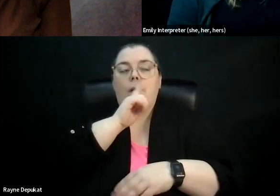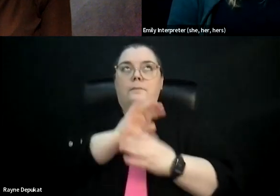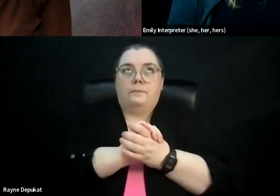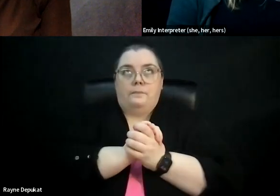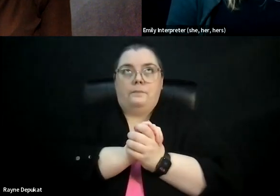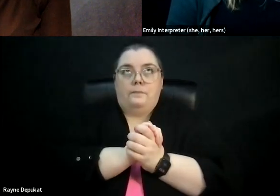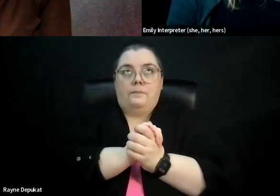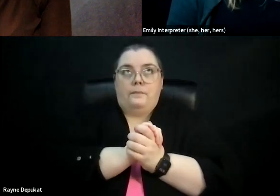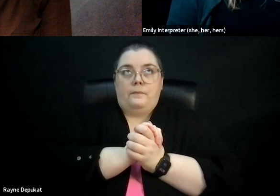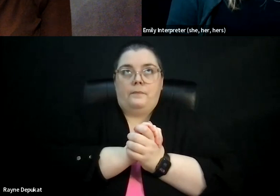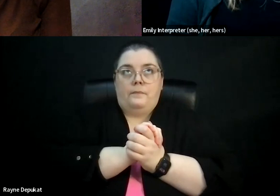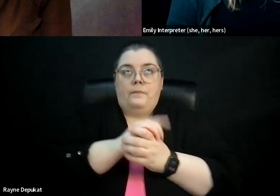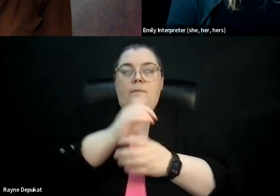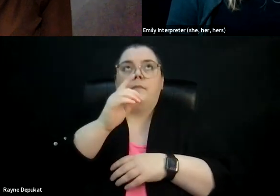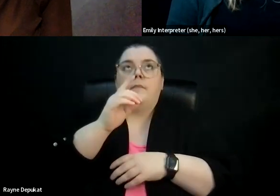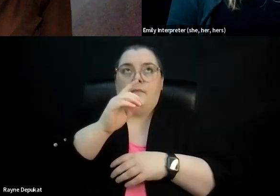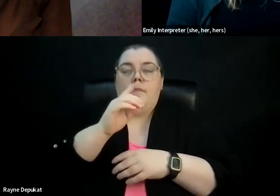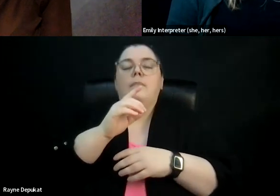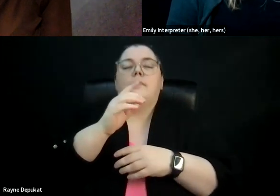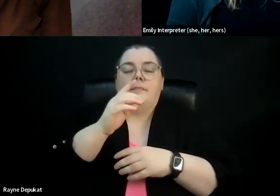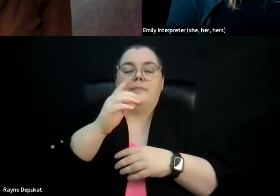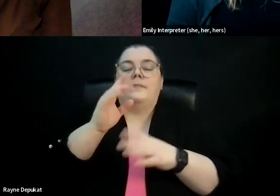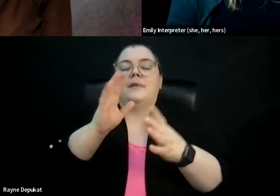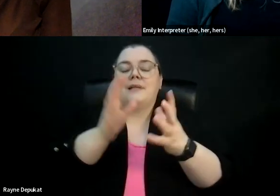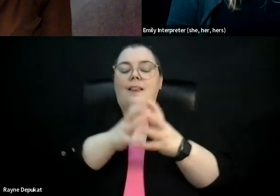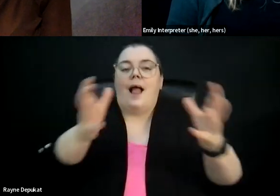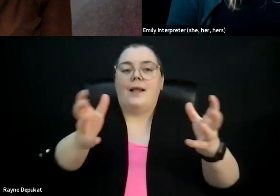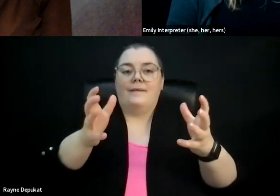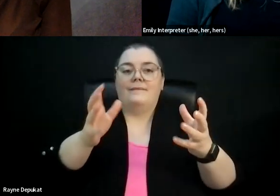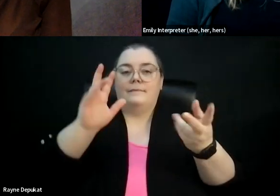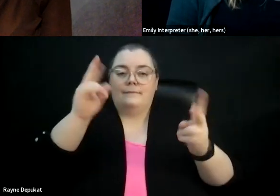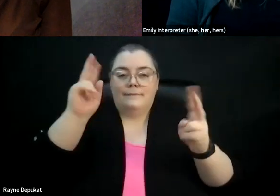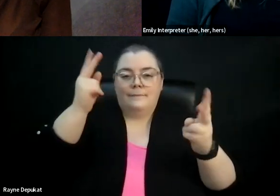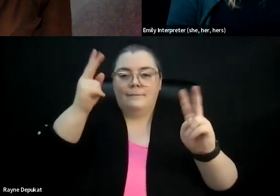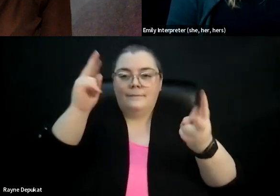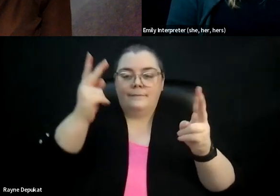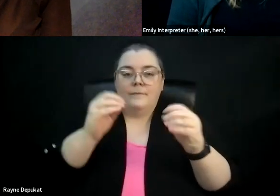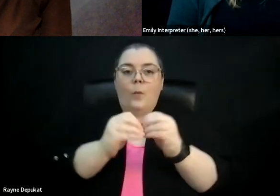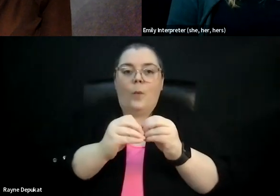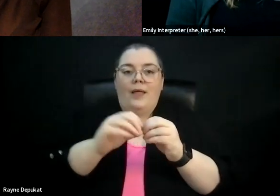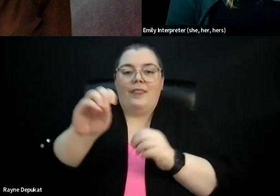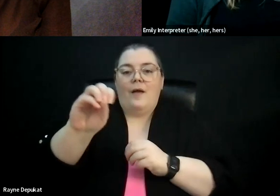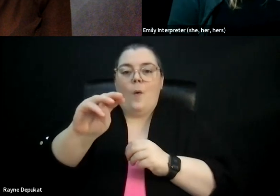In our email, It's a lot of